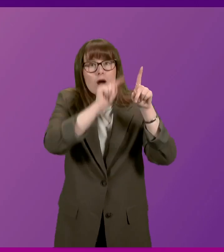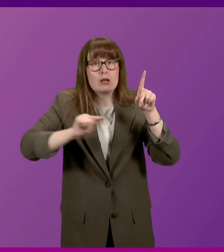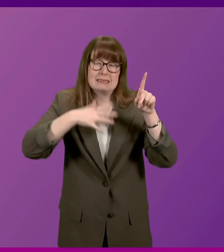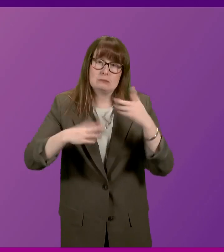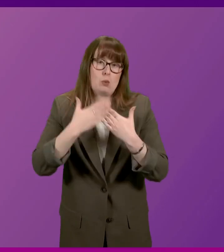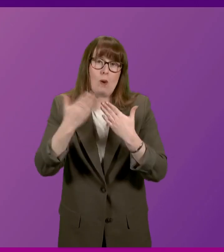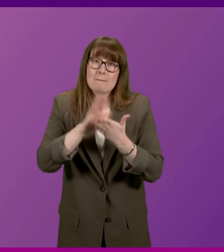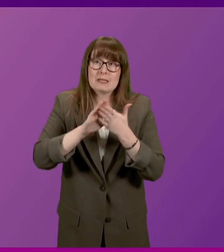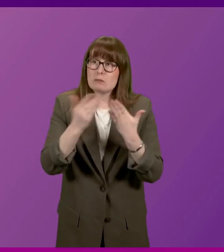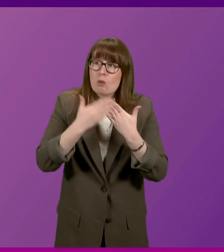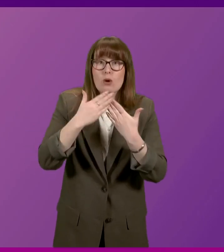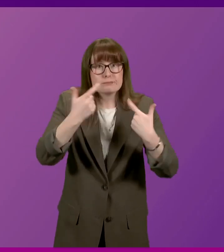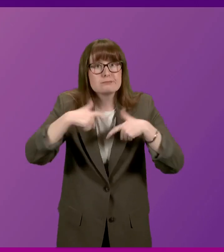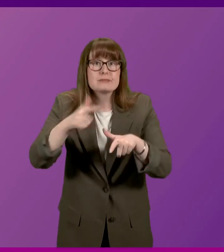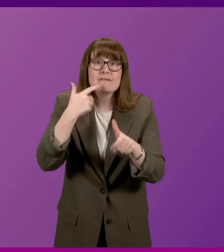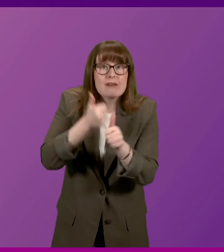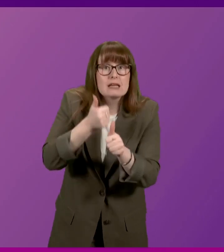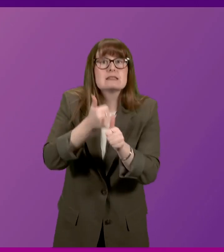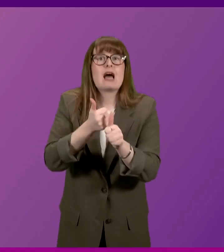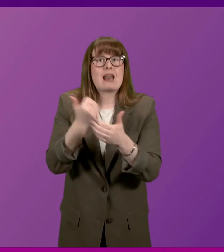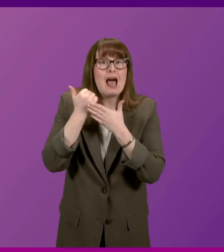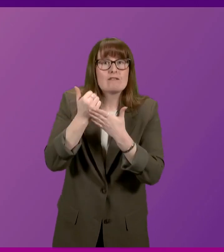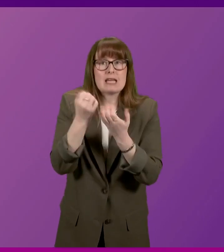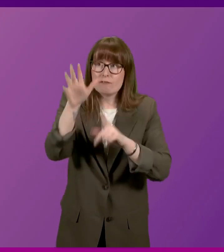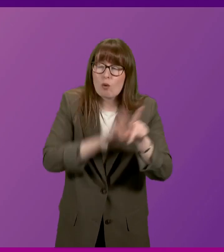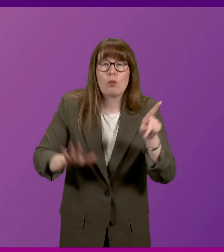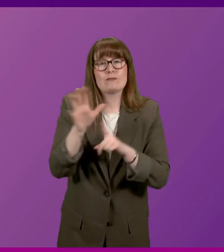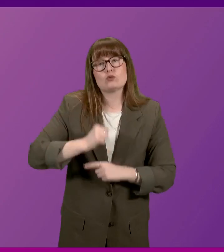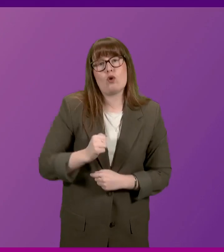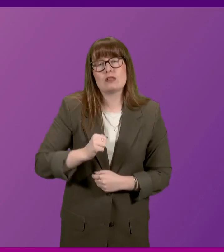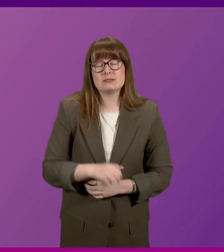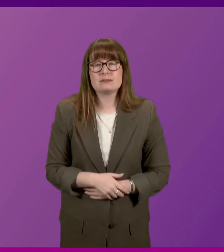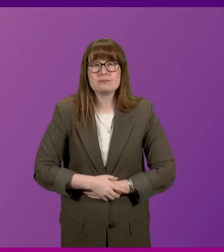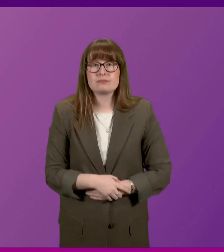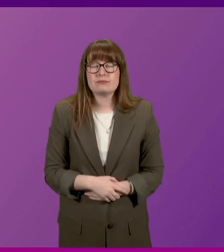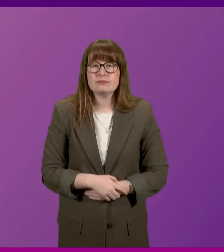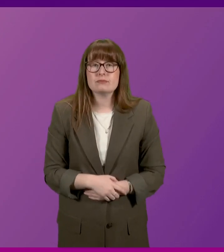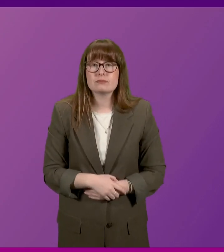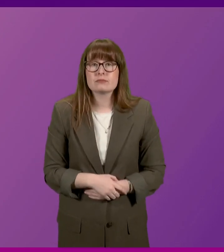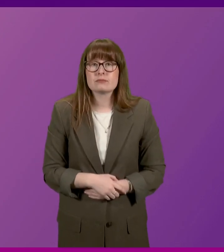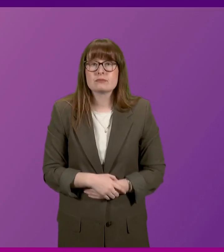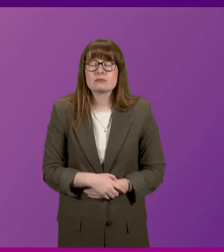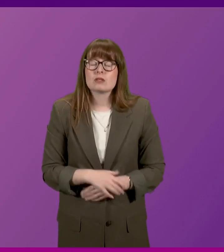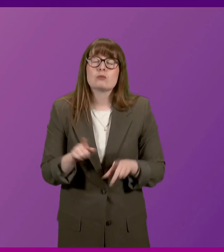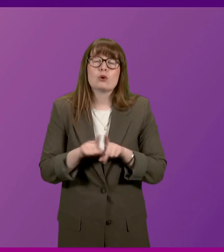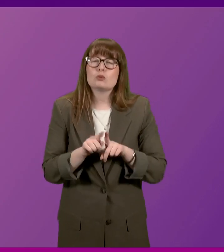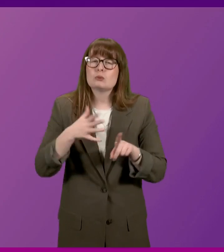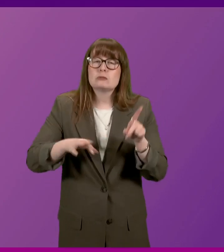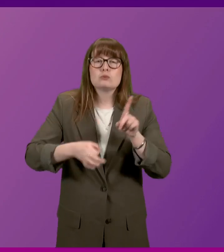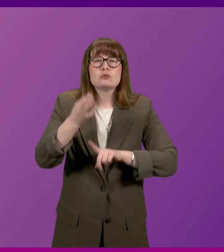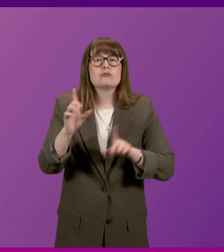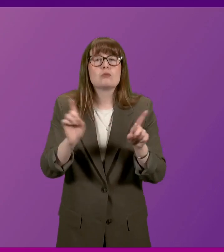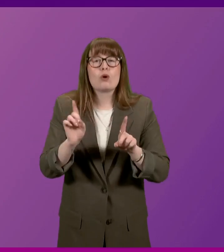provide more consistent advice and advocacy for deaf women across Scotland. We also need to improve